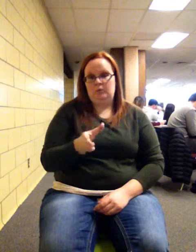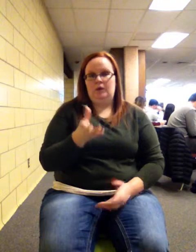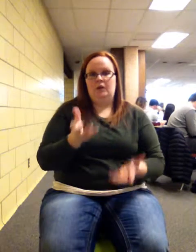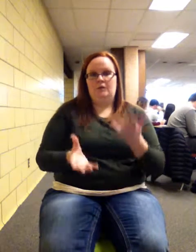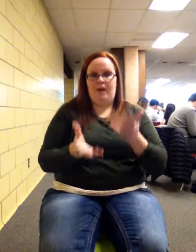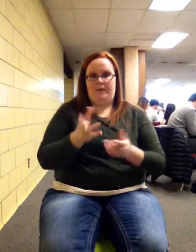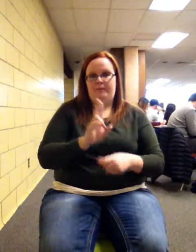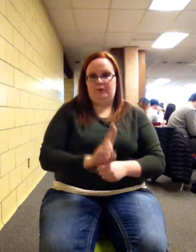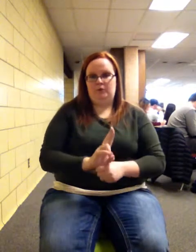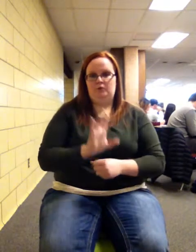use in your lifetime